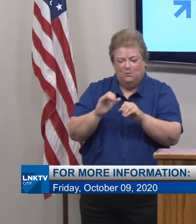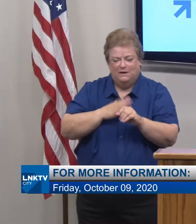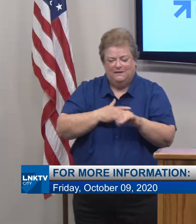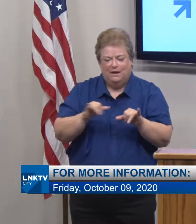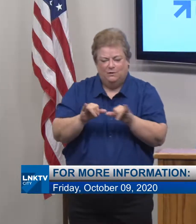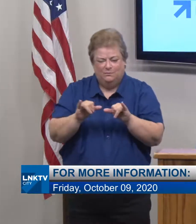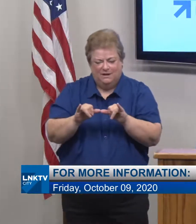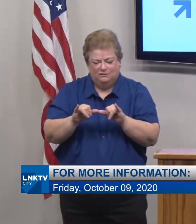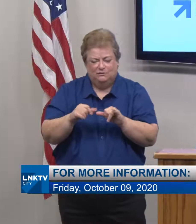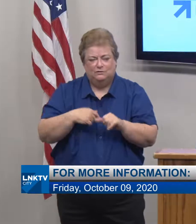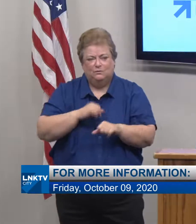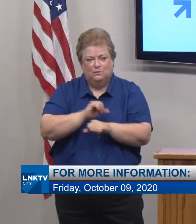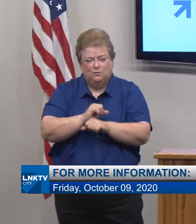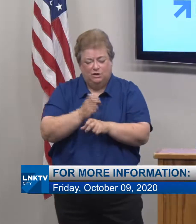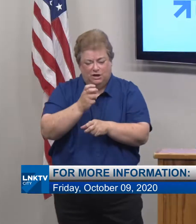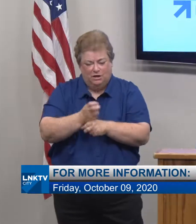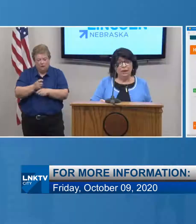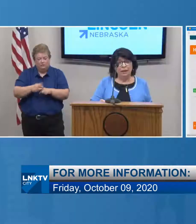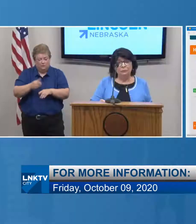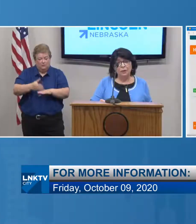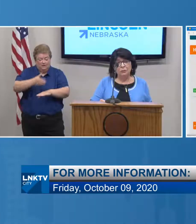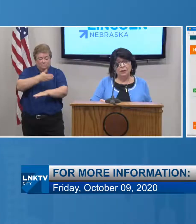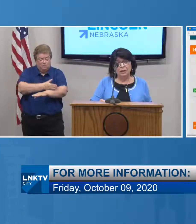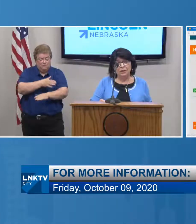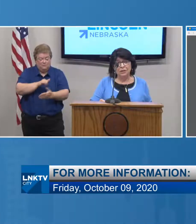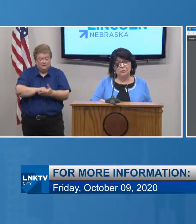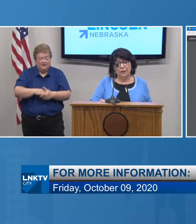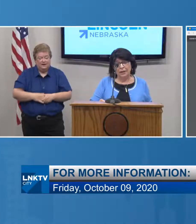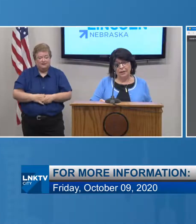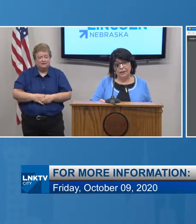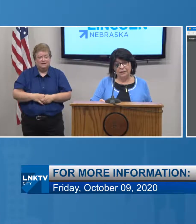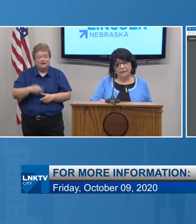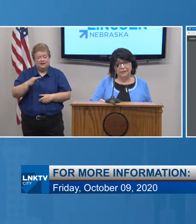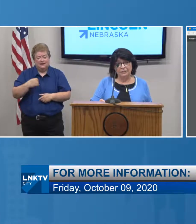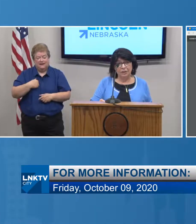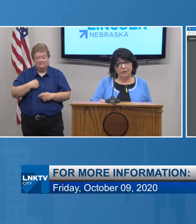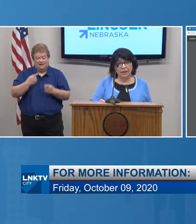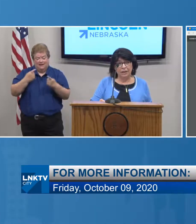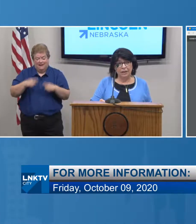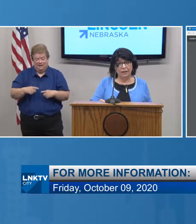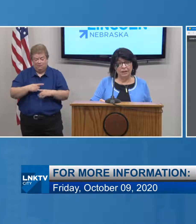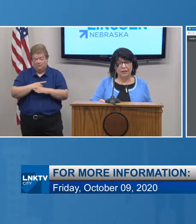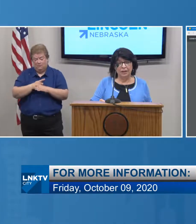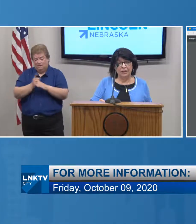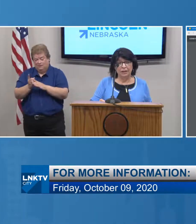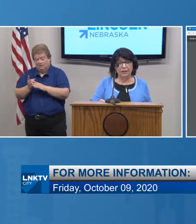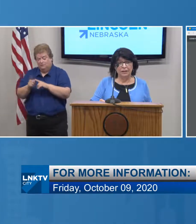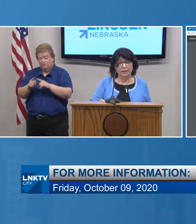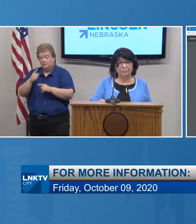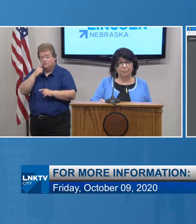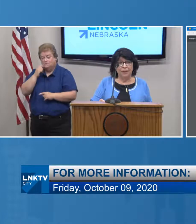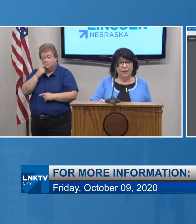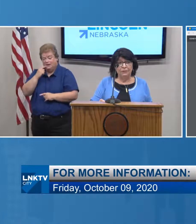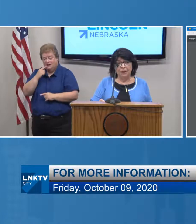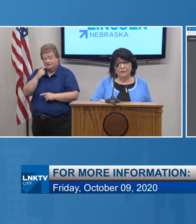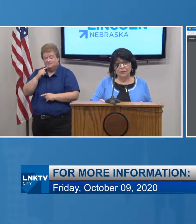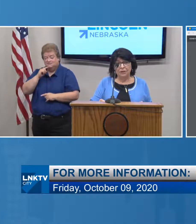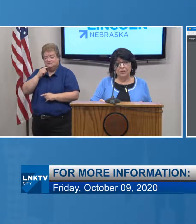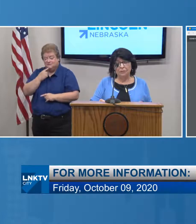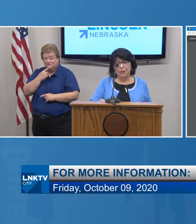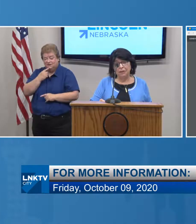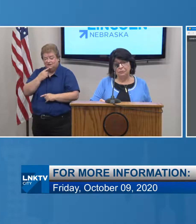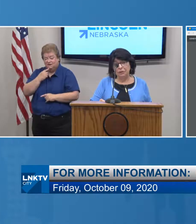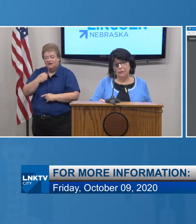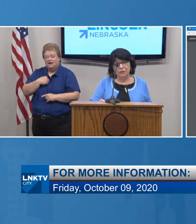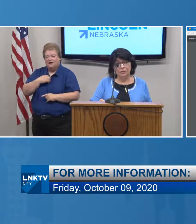working hard to improve. If we were to get to red in the severe area, I would have to